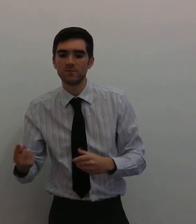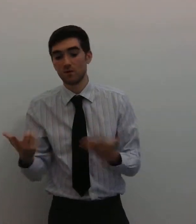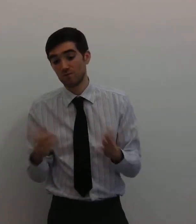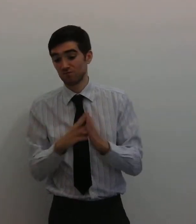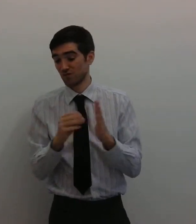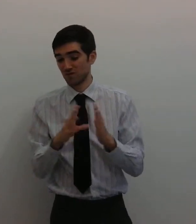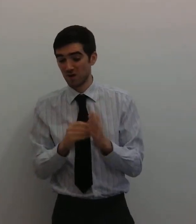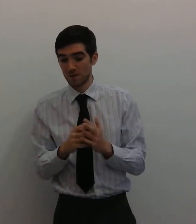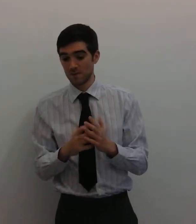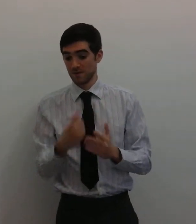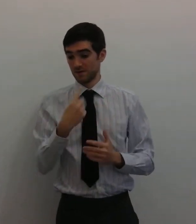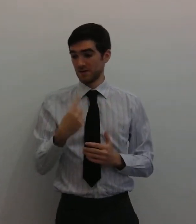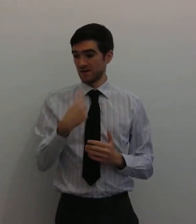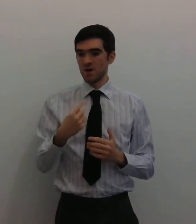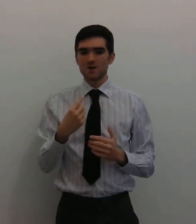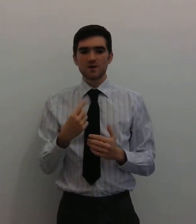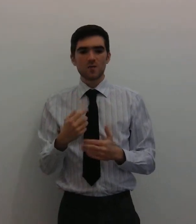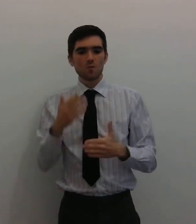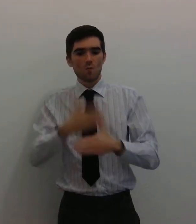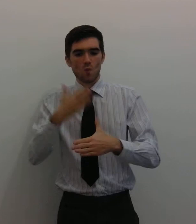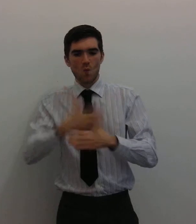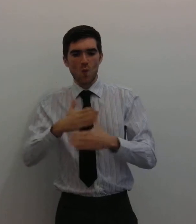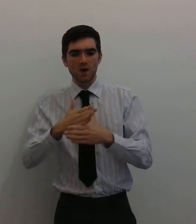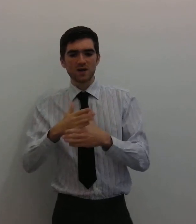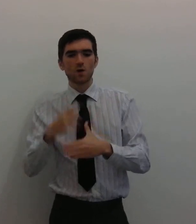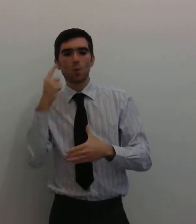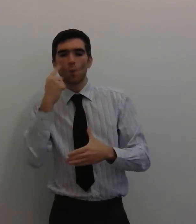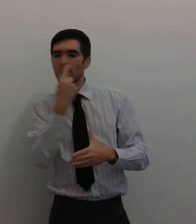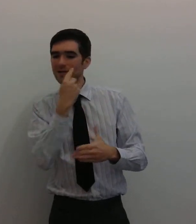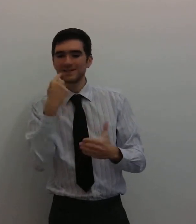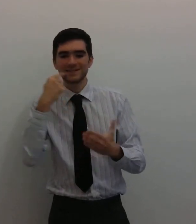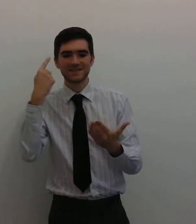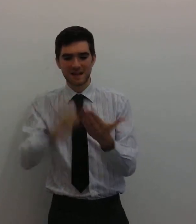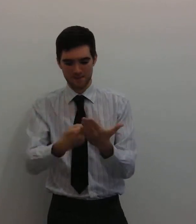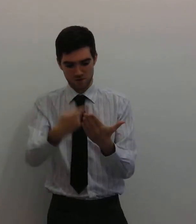with drafting a witness statement, so I time record against